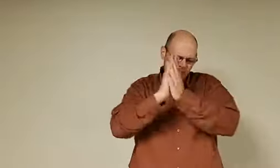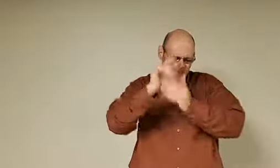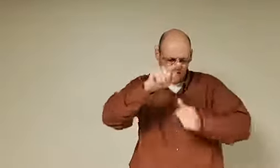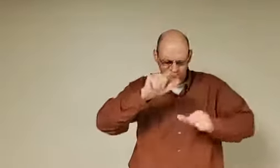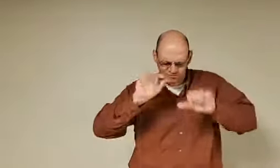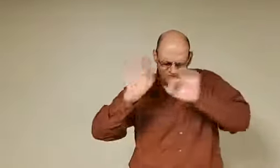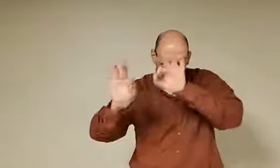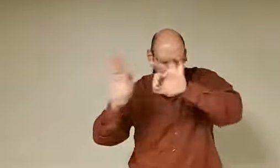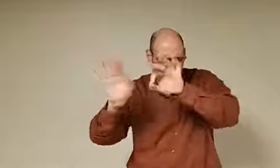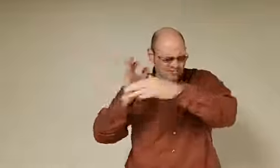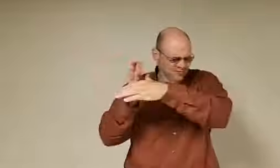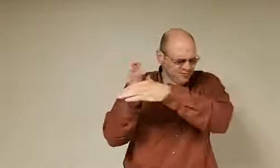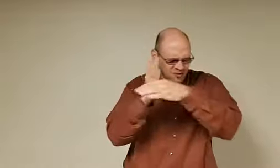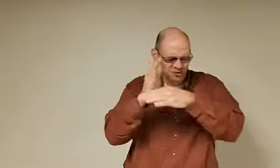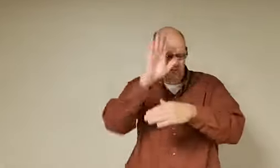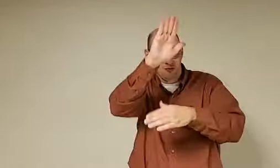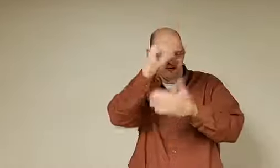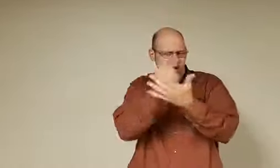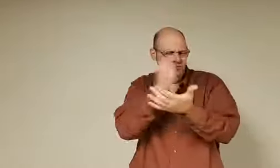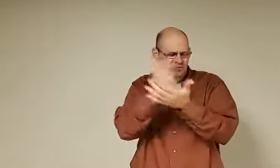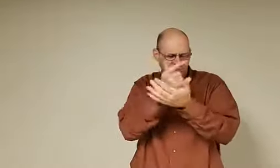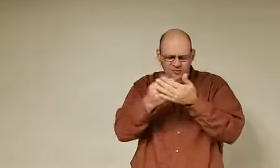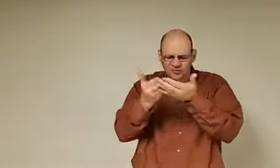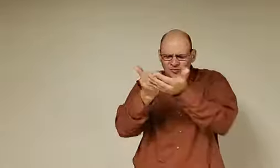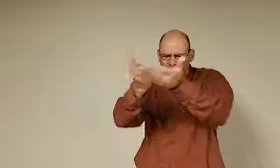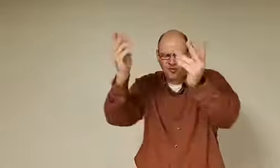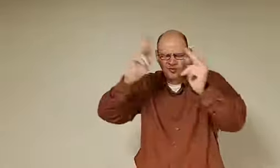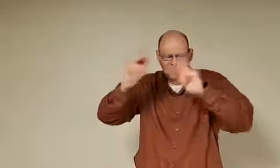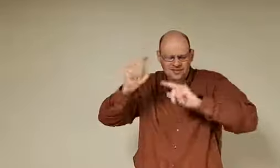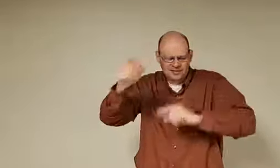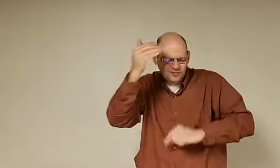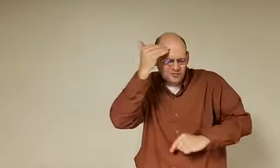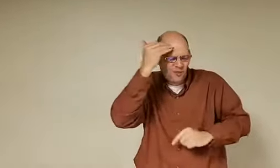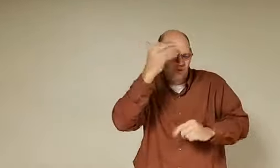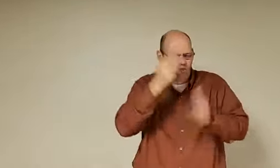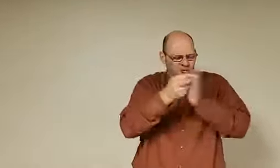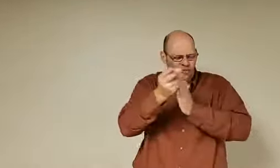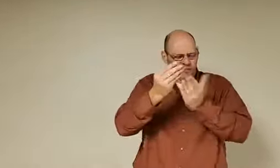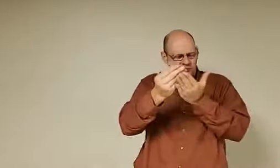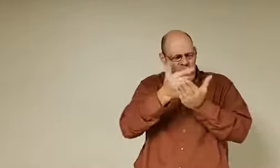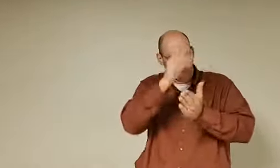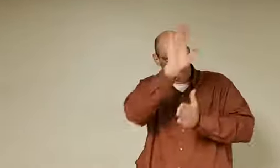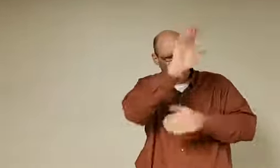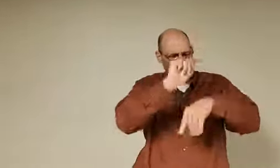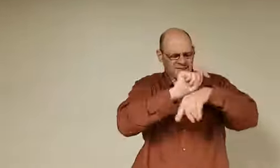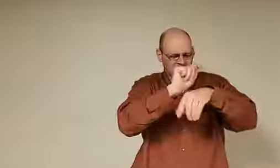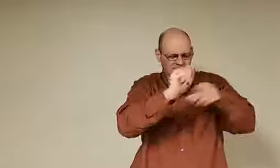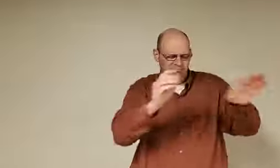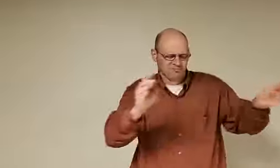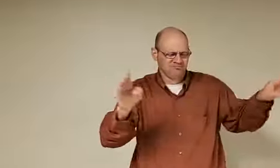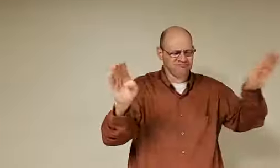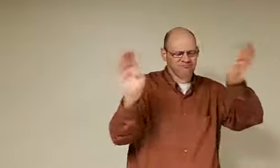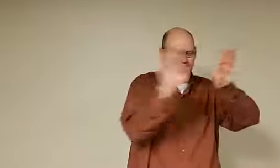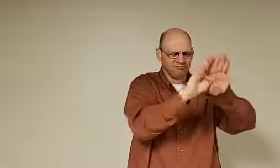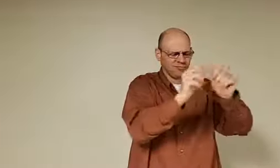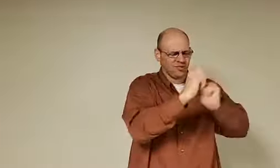tonight. We pray for those that, you know, witness to, and they would share the gospel, and those who would accept the gospel. And Lord,